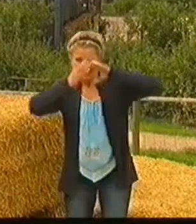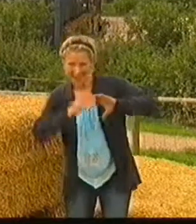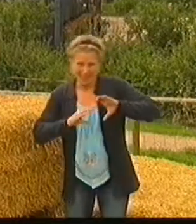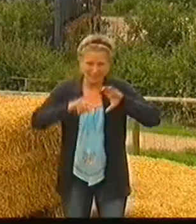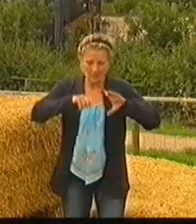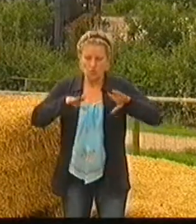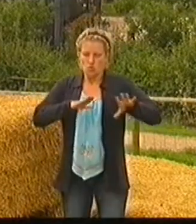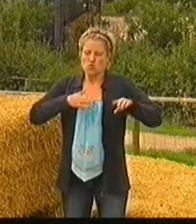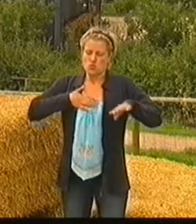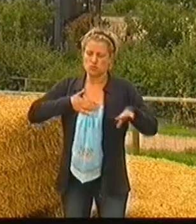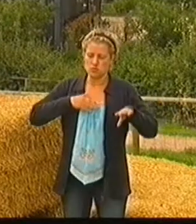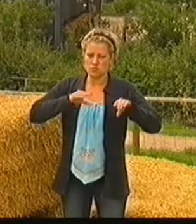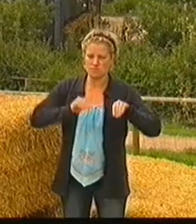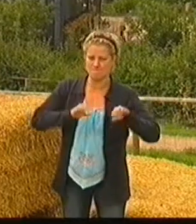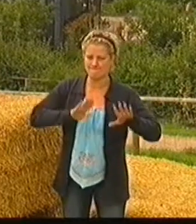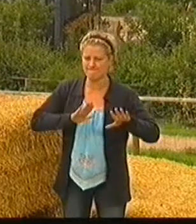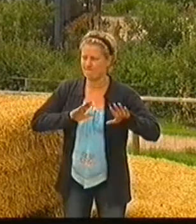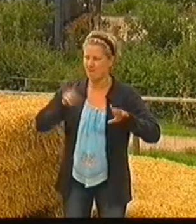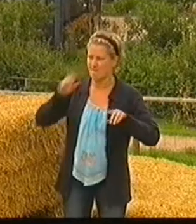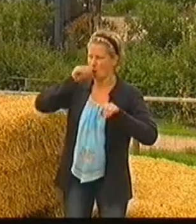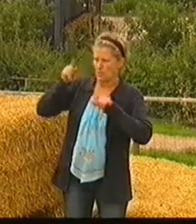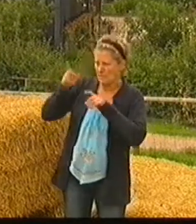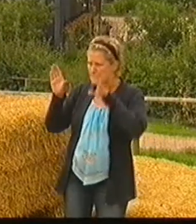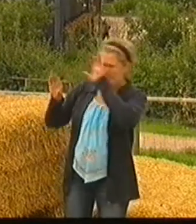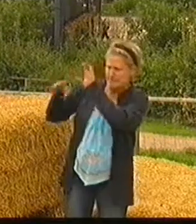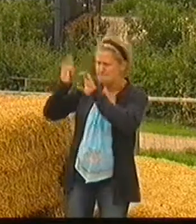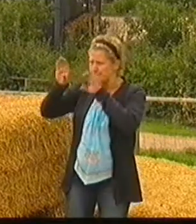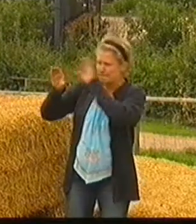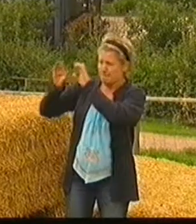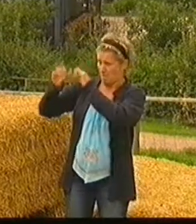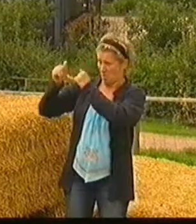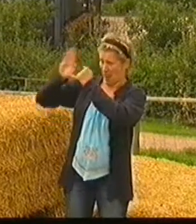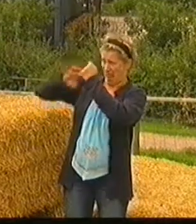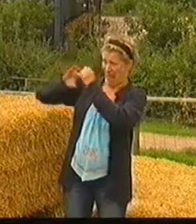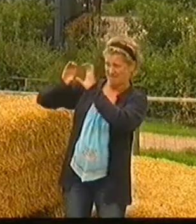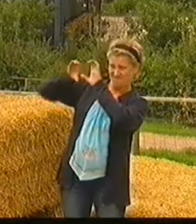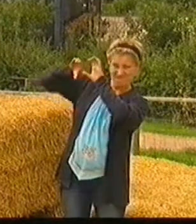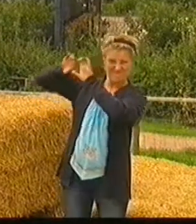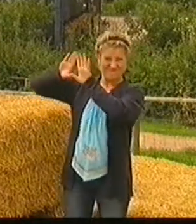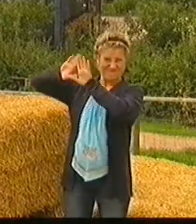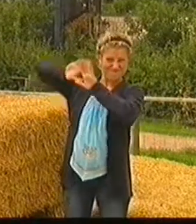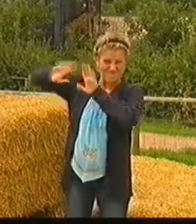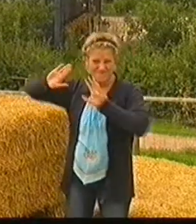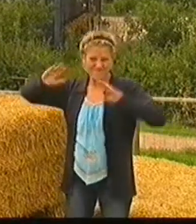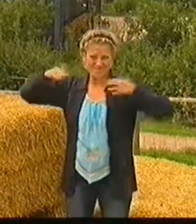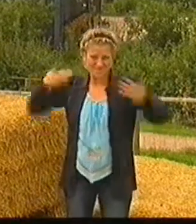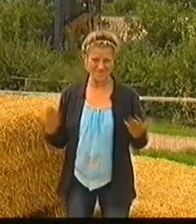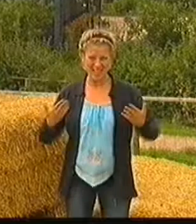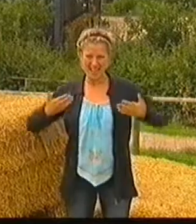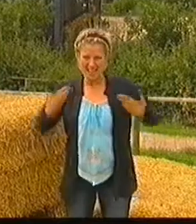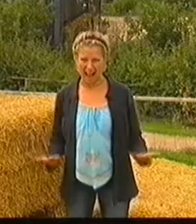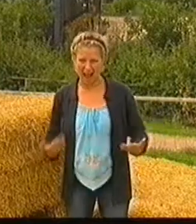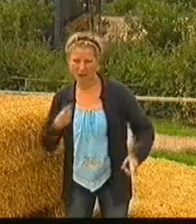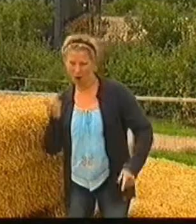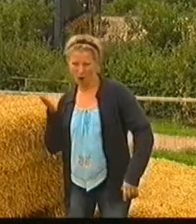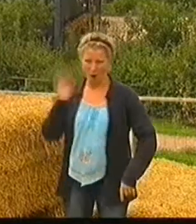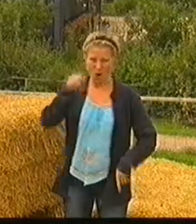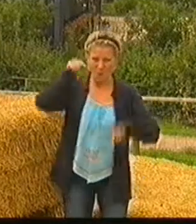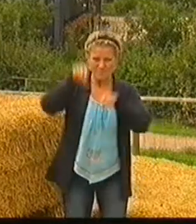Back in the tunnel, they paused so that Mr. Fox could brick up the hole in the wall. "There we are," he said, putting the last brick in